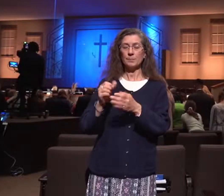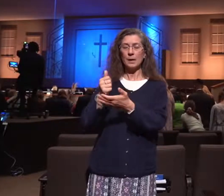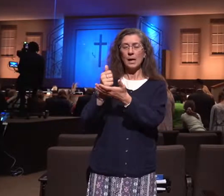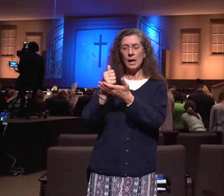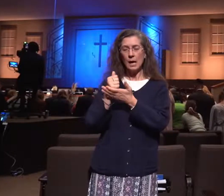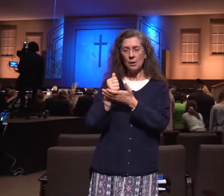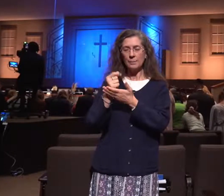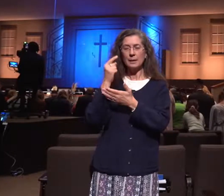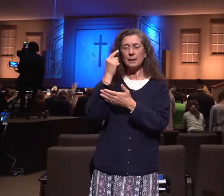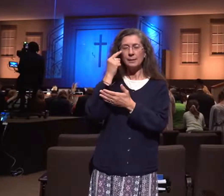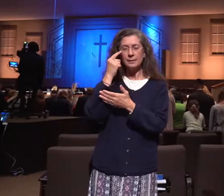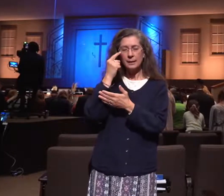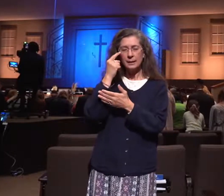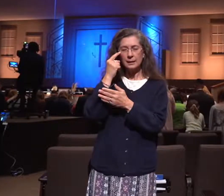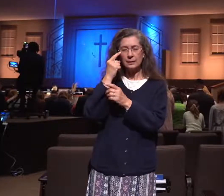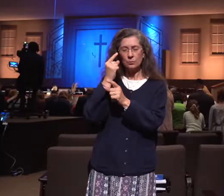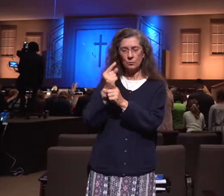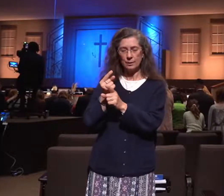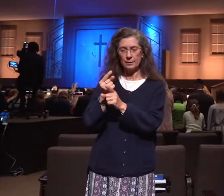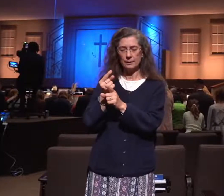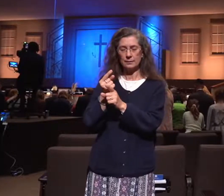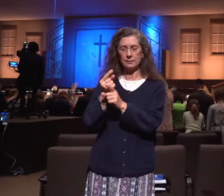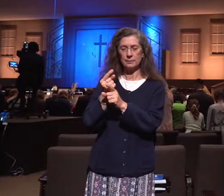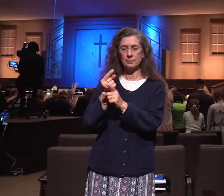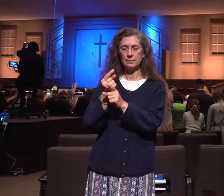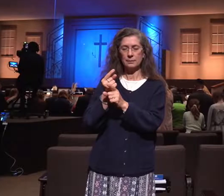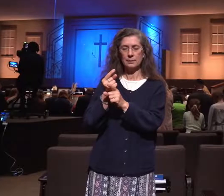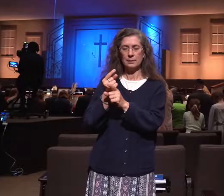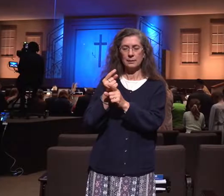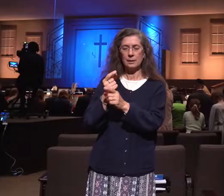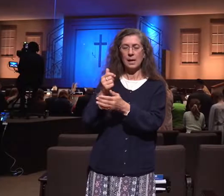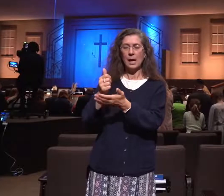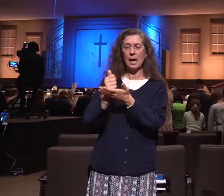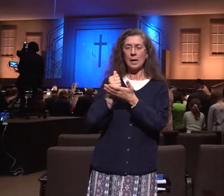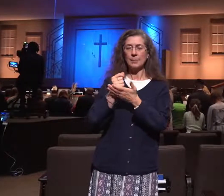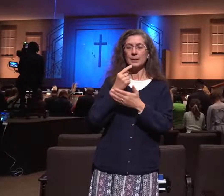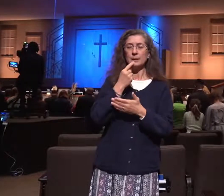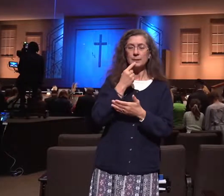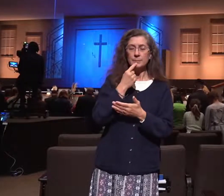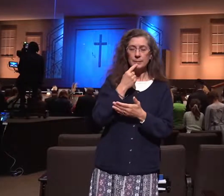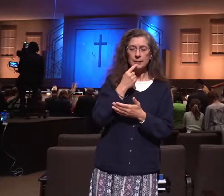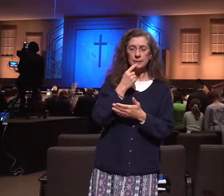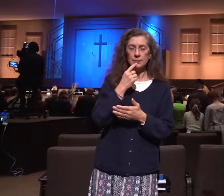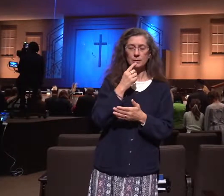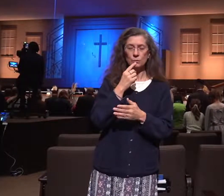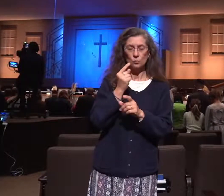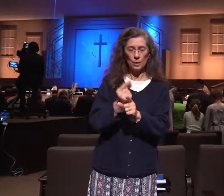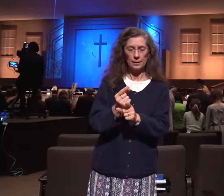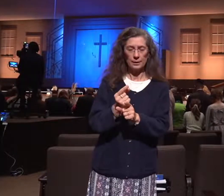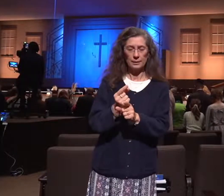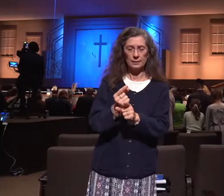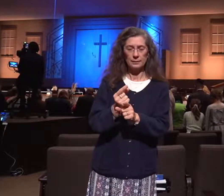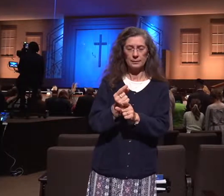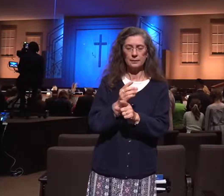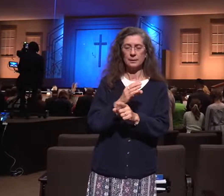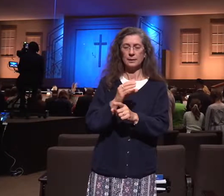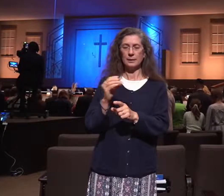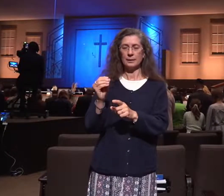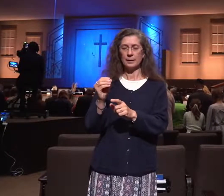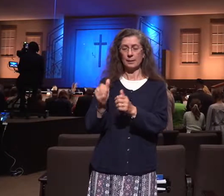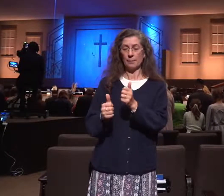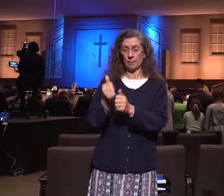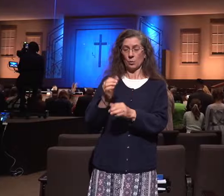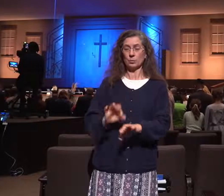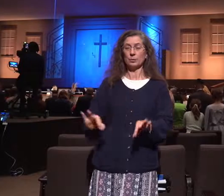that I could think right. I need that. Anoint my lips that I could speak right. But most of all, dear Lord, I pray